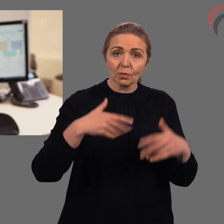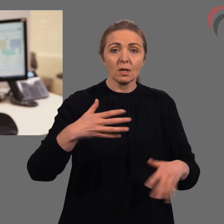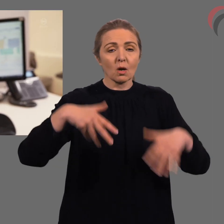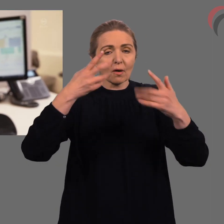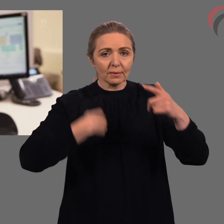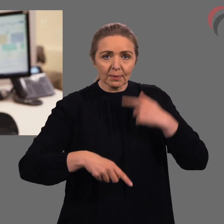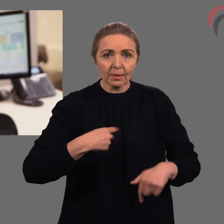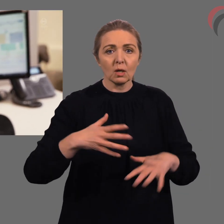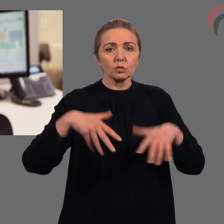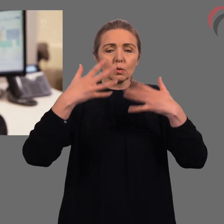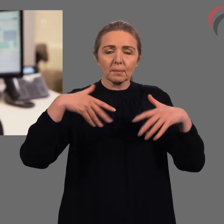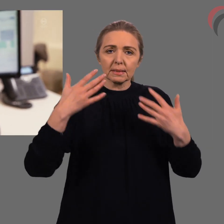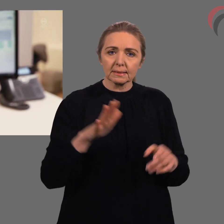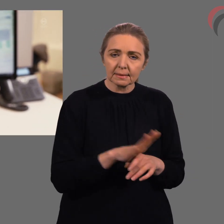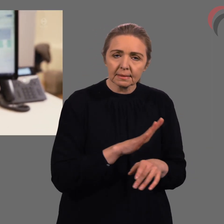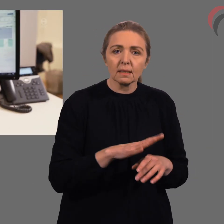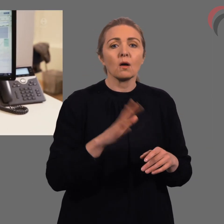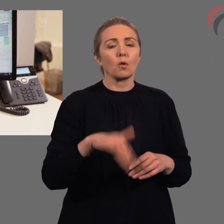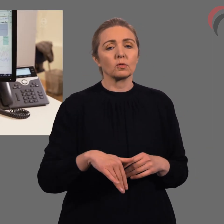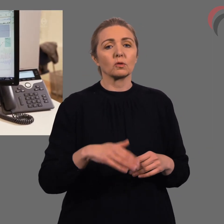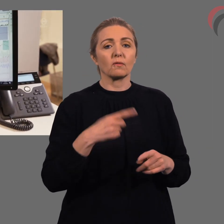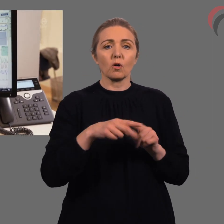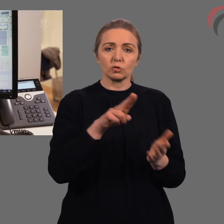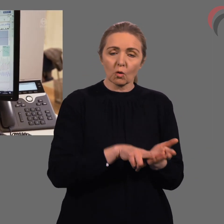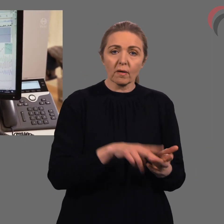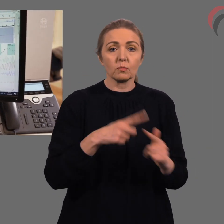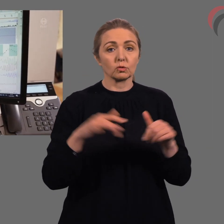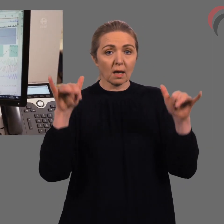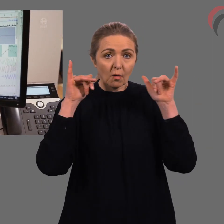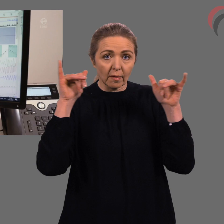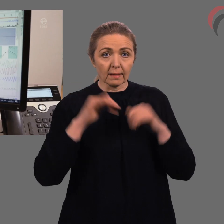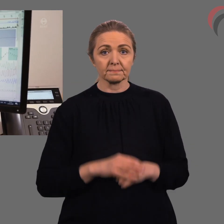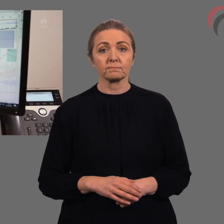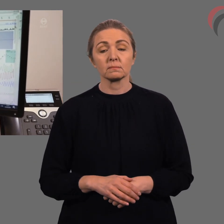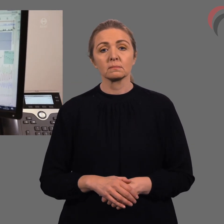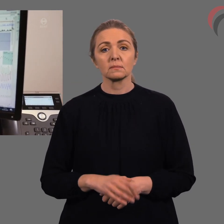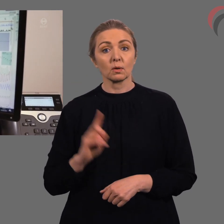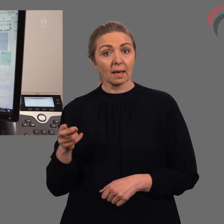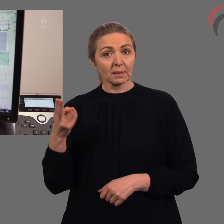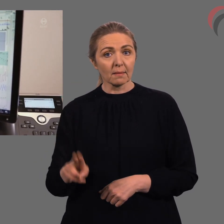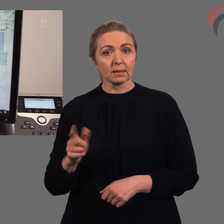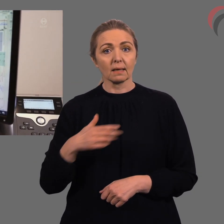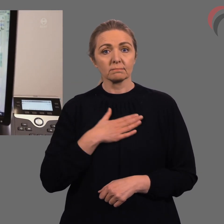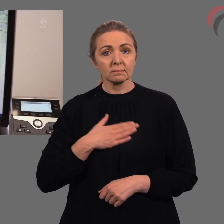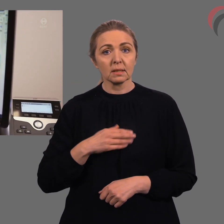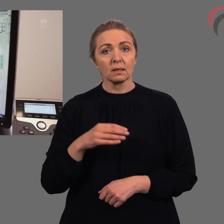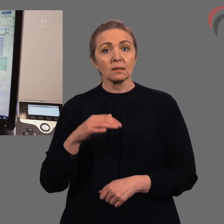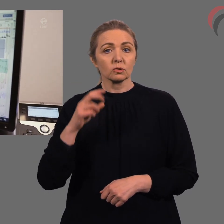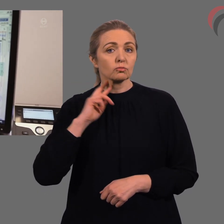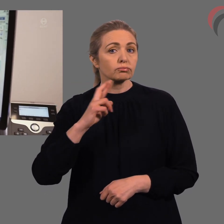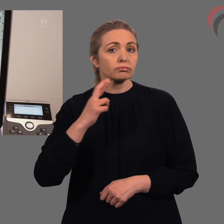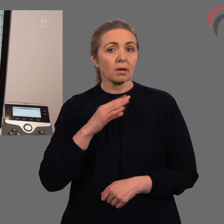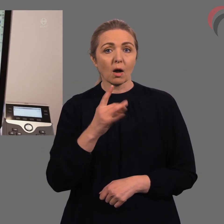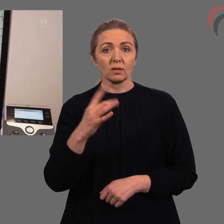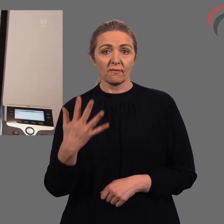loftflæði, súrefnismettun, svefnstöðu og hávaða. And so this patient was frequently snoring at about 85 decibels, so